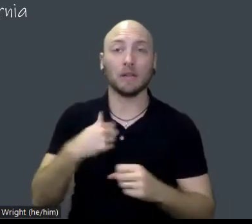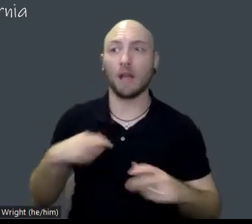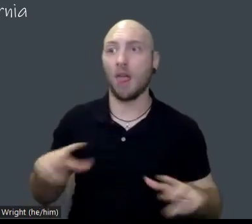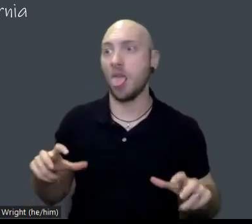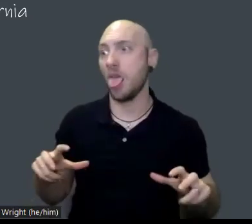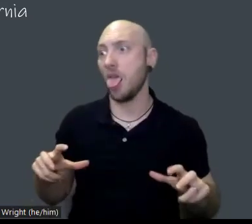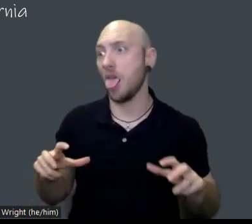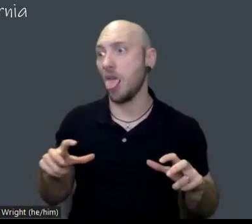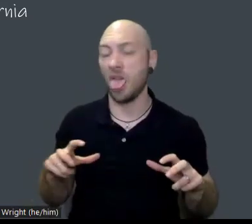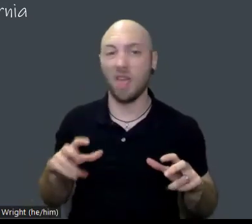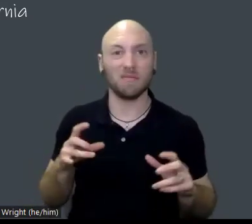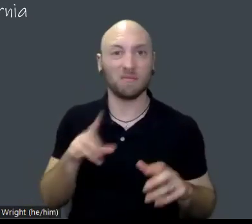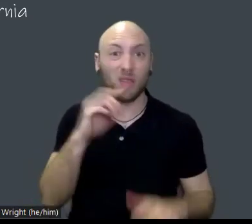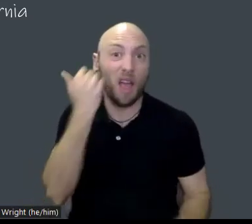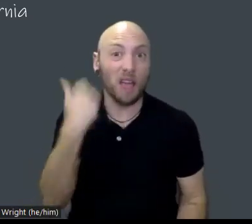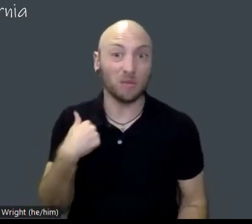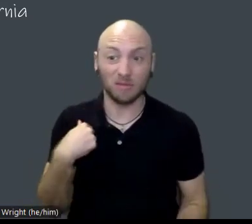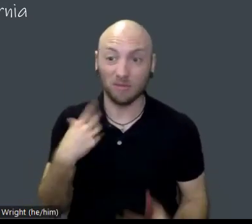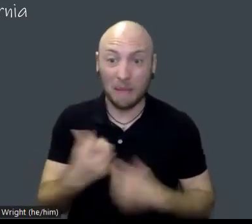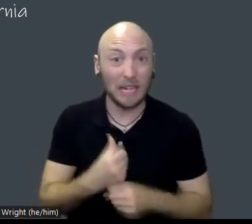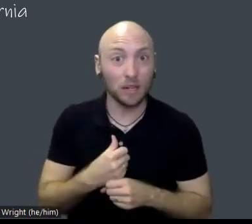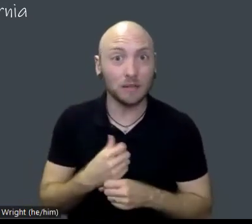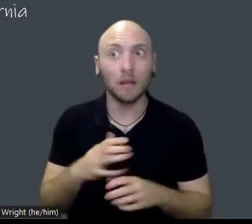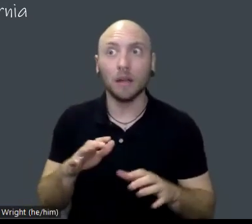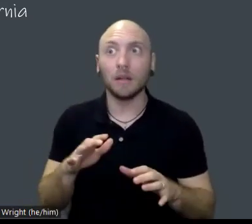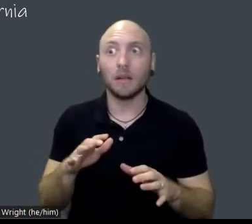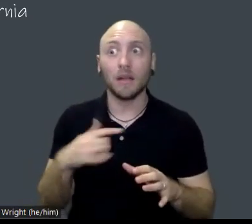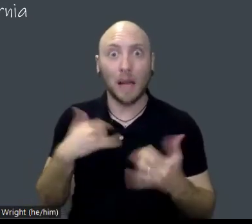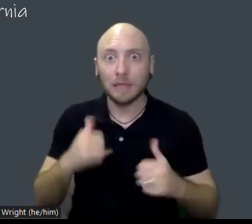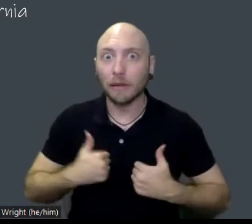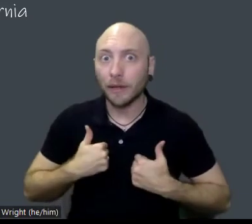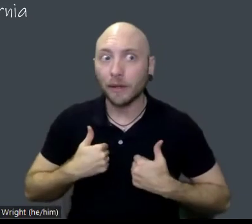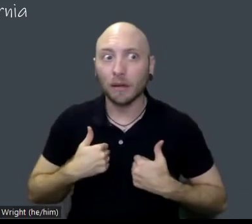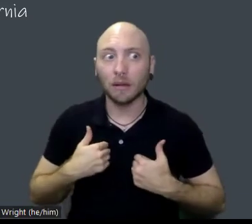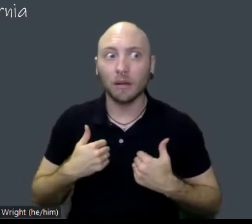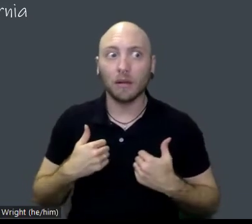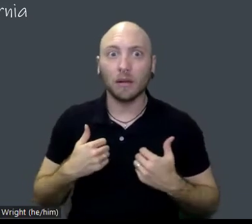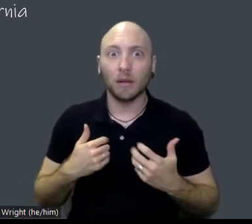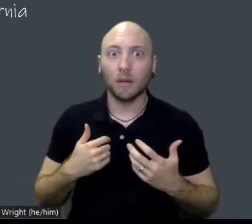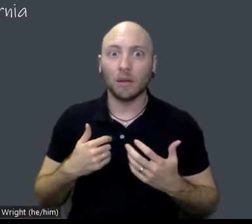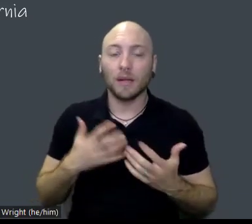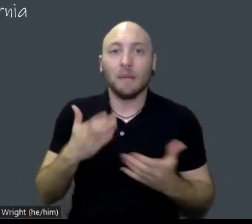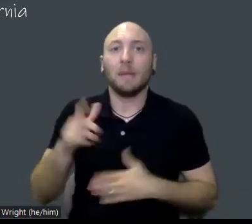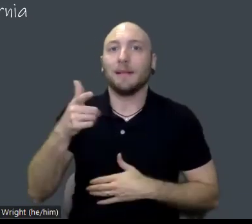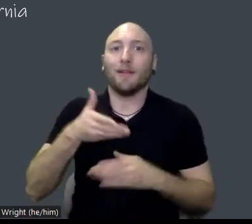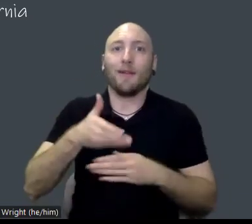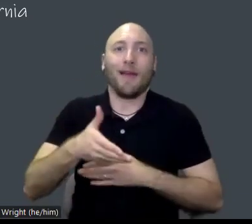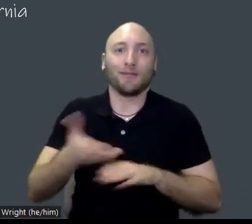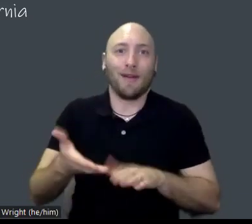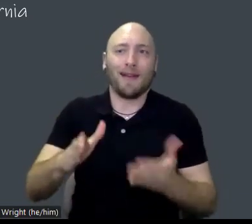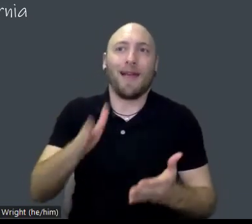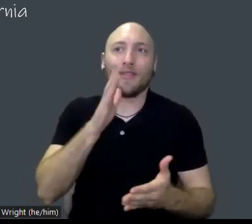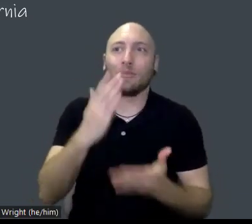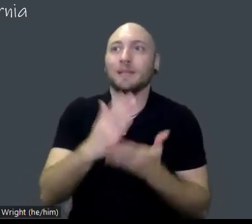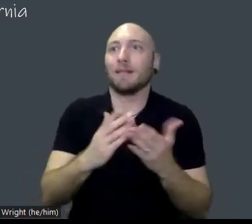be here and try to change that. And maybe I'll pay for that karma in whatever life is after this. But right now in this